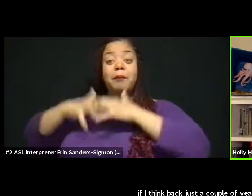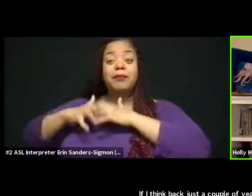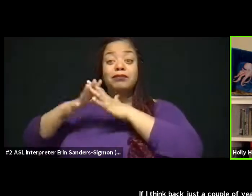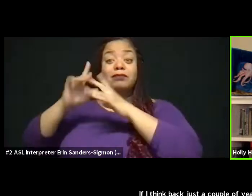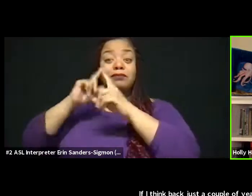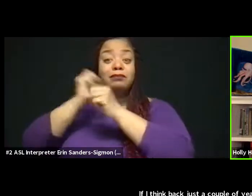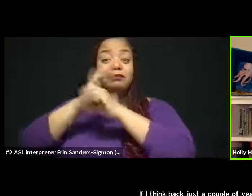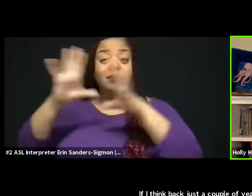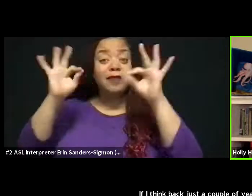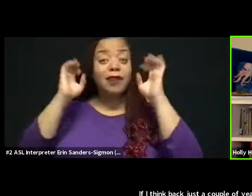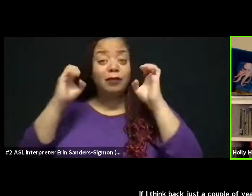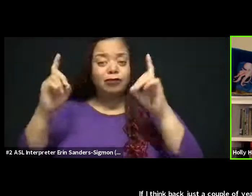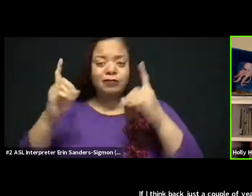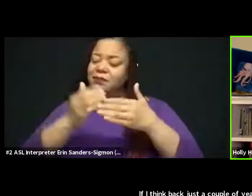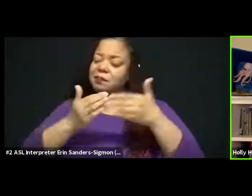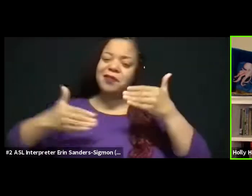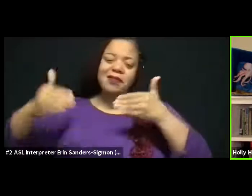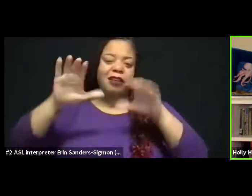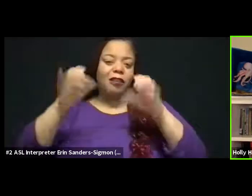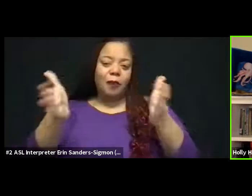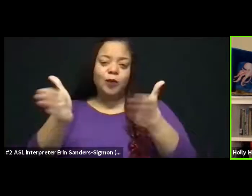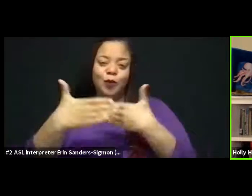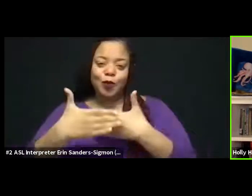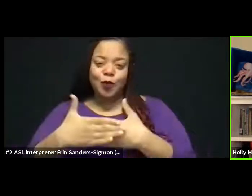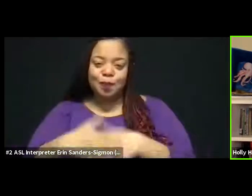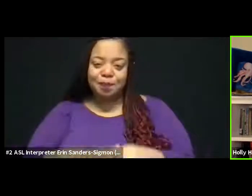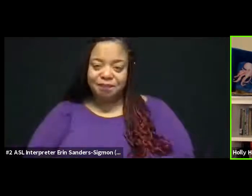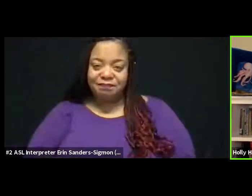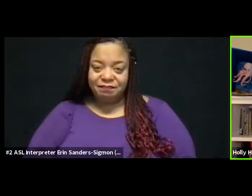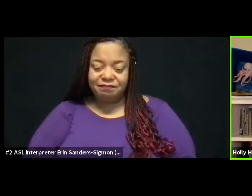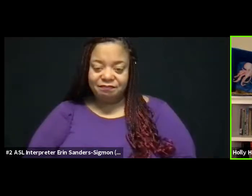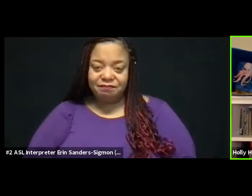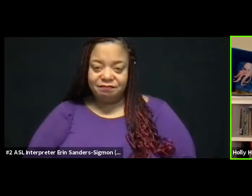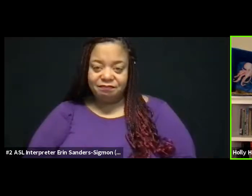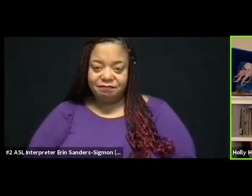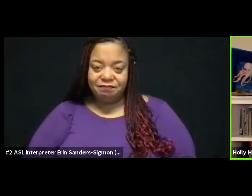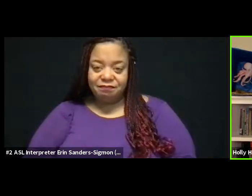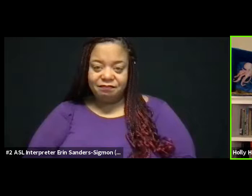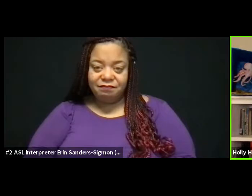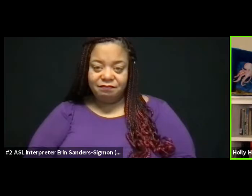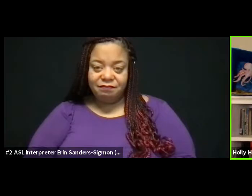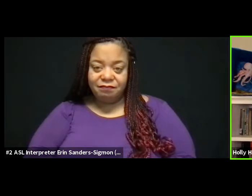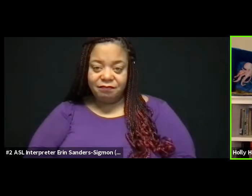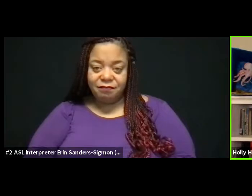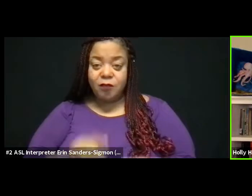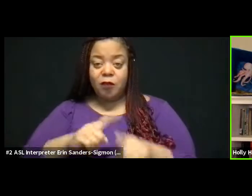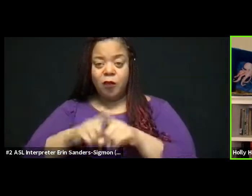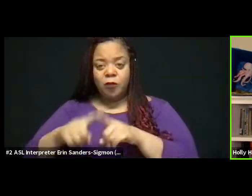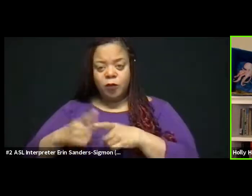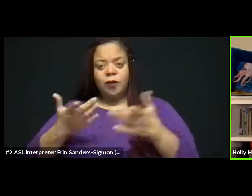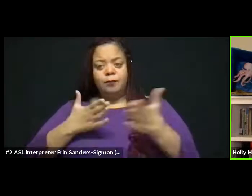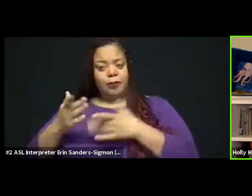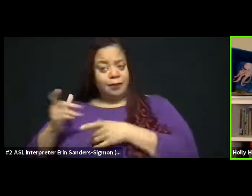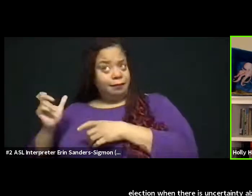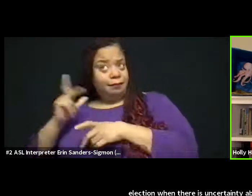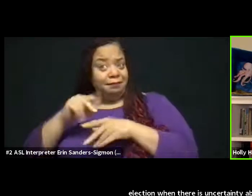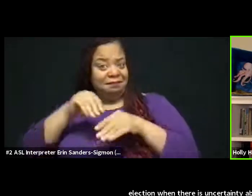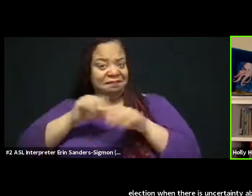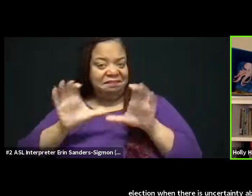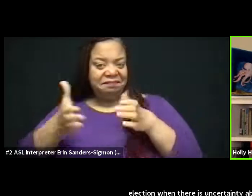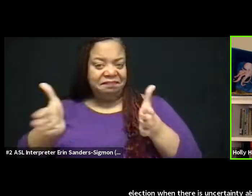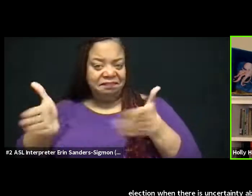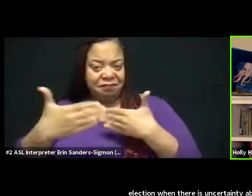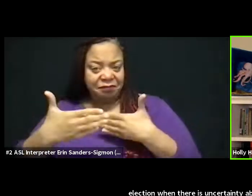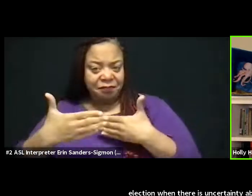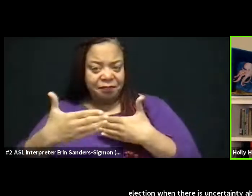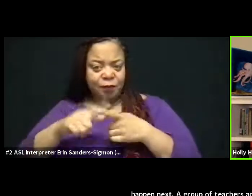these larger issues impacting our community and fight with our students and our families outside of the